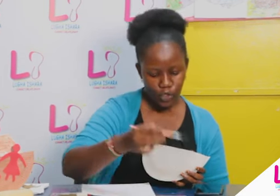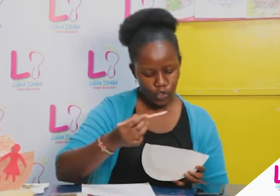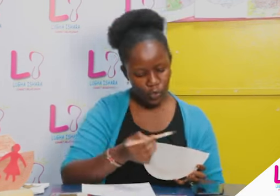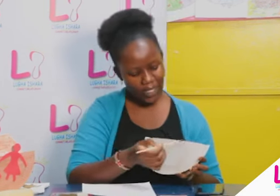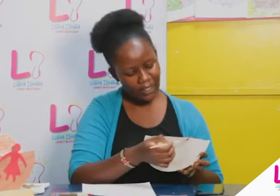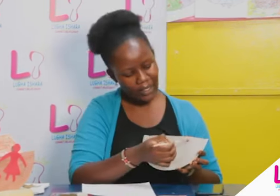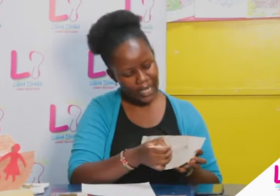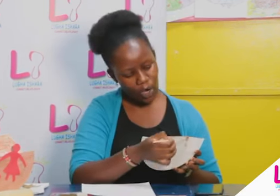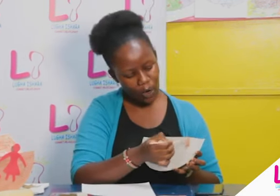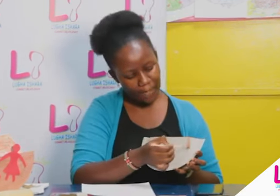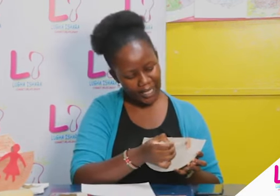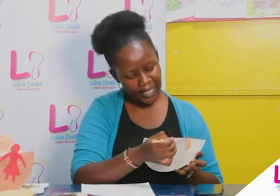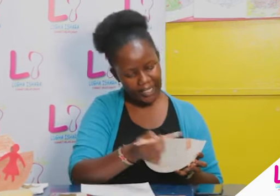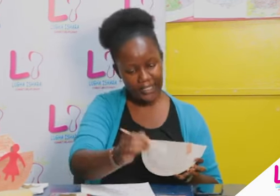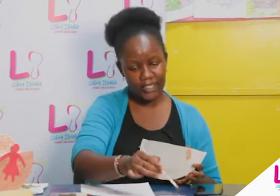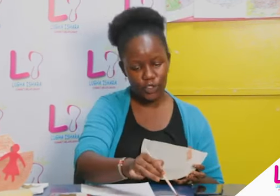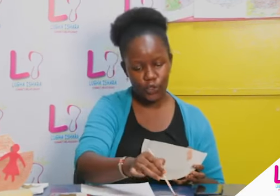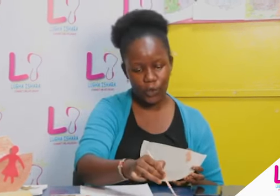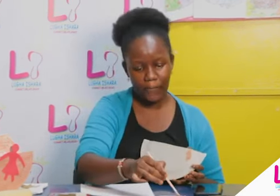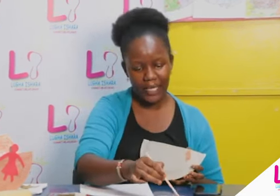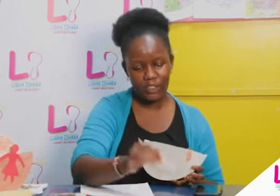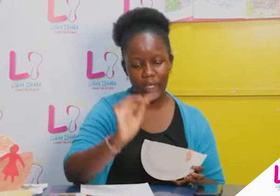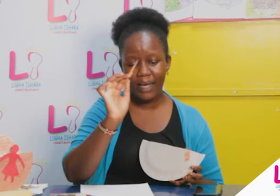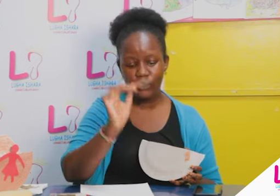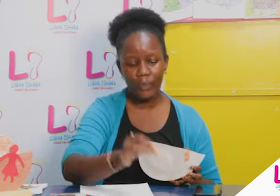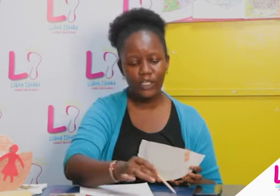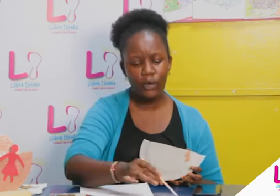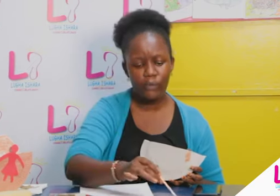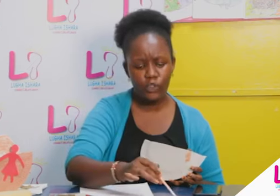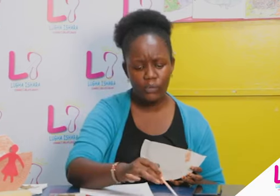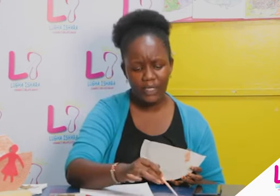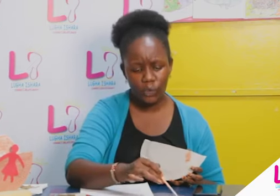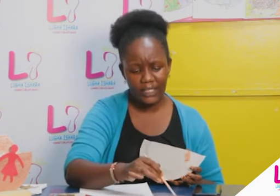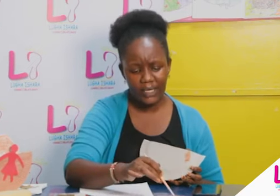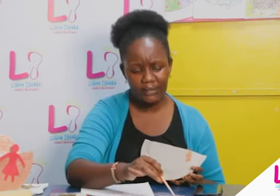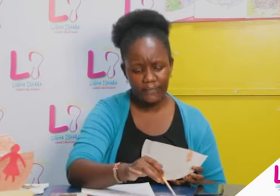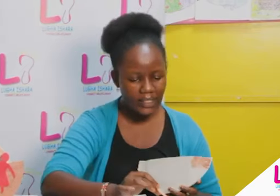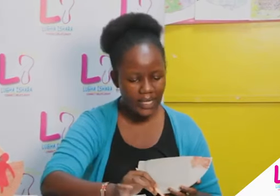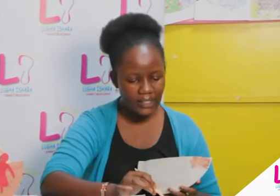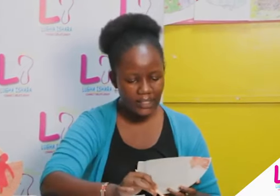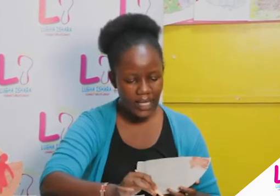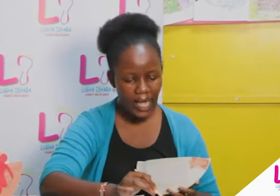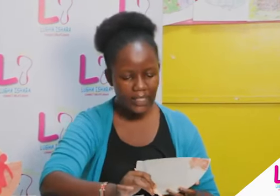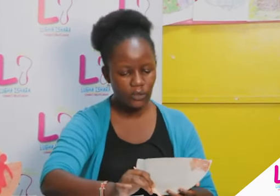you will now paint. You paint. When it comes to paint, don't put too much water, just a little